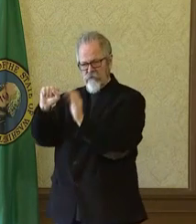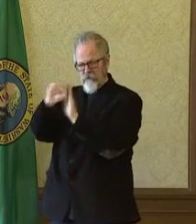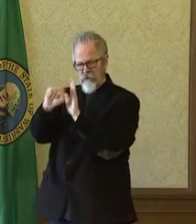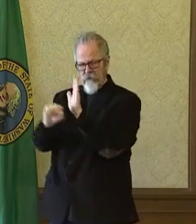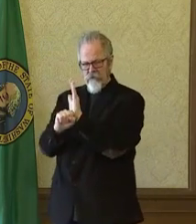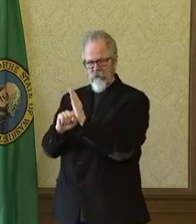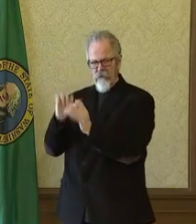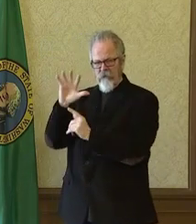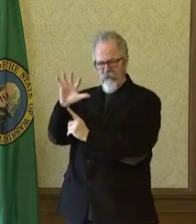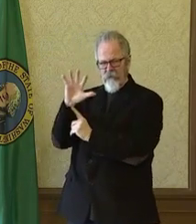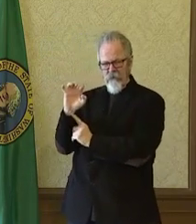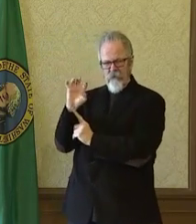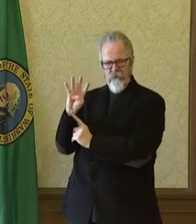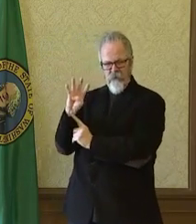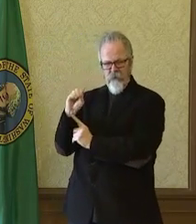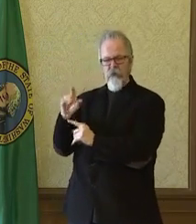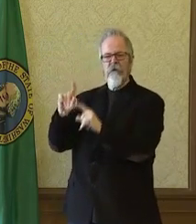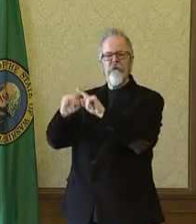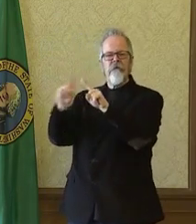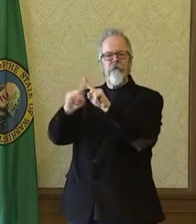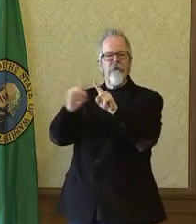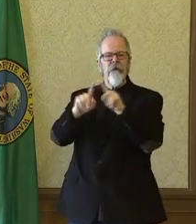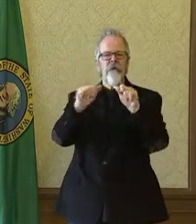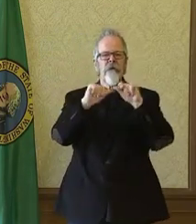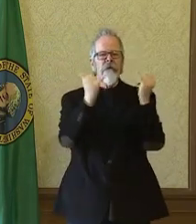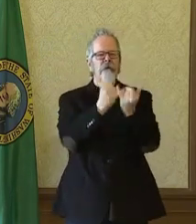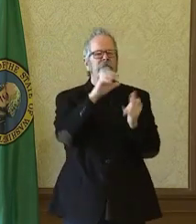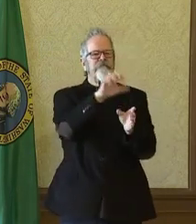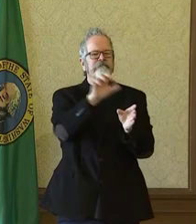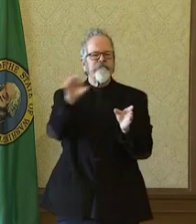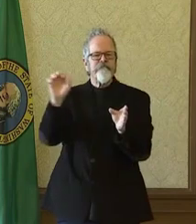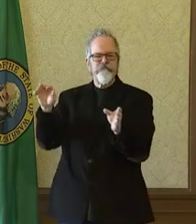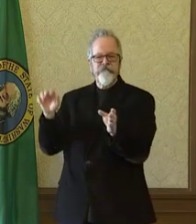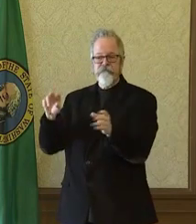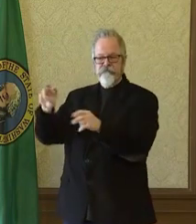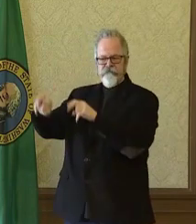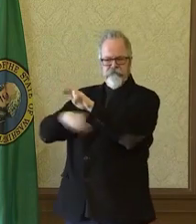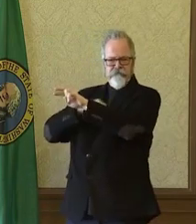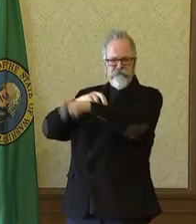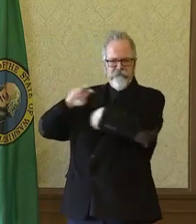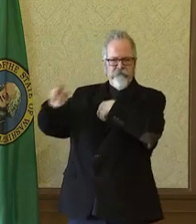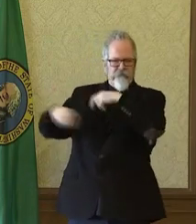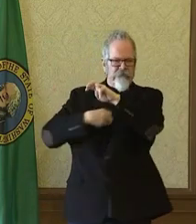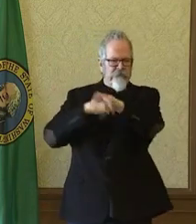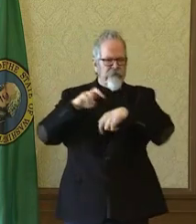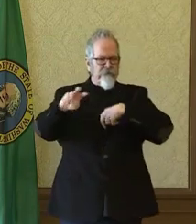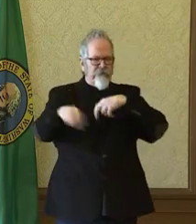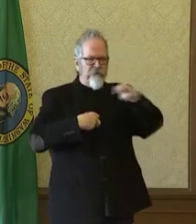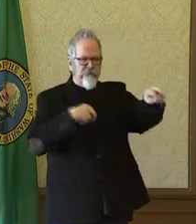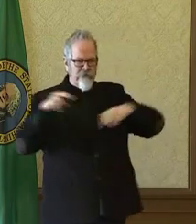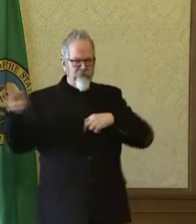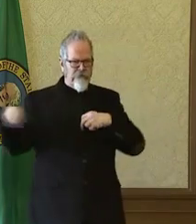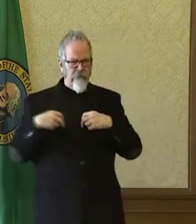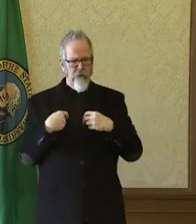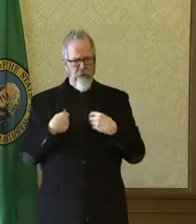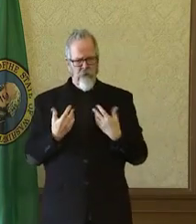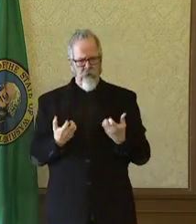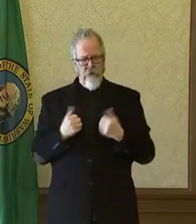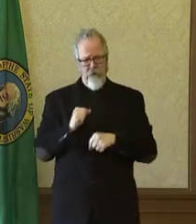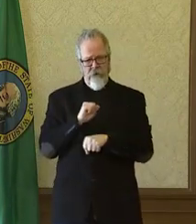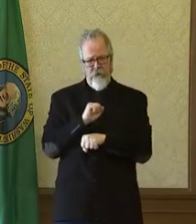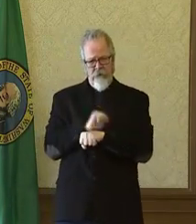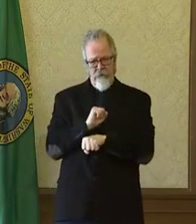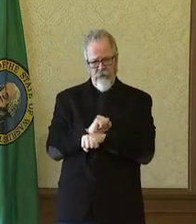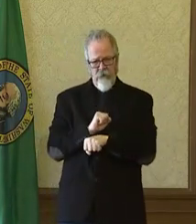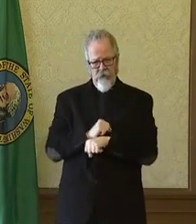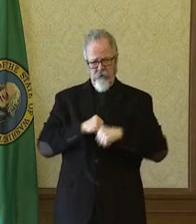Employment Security Department and fill the need for massive new processing capability. Now, not all those people are going to be able to